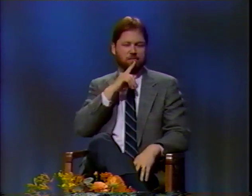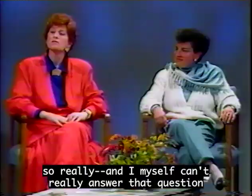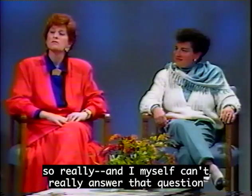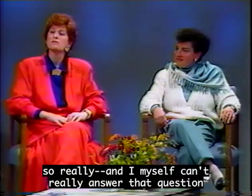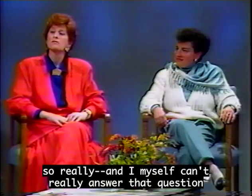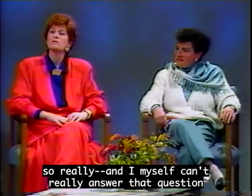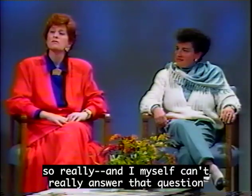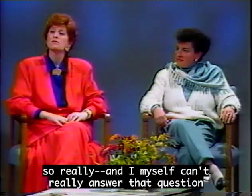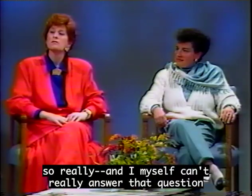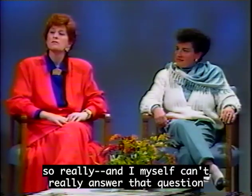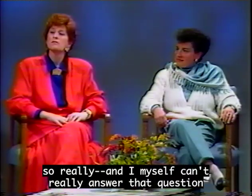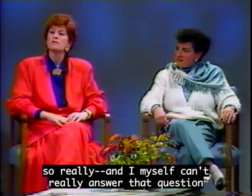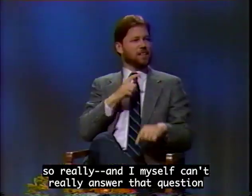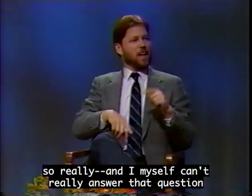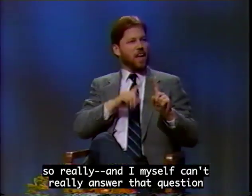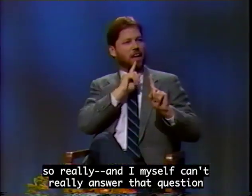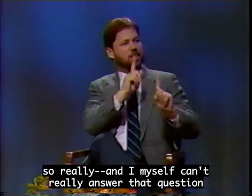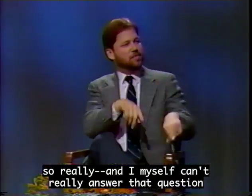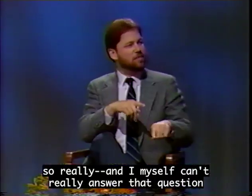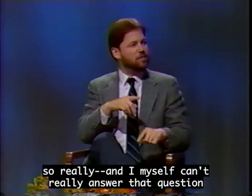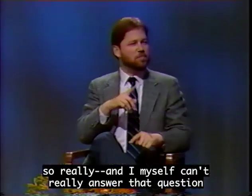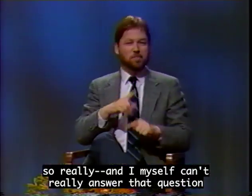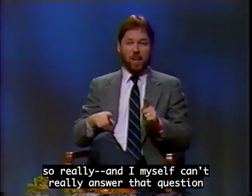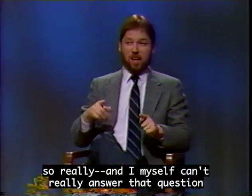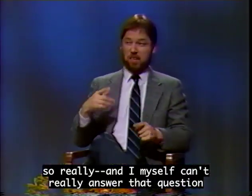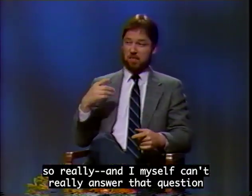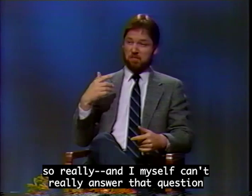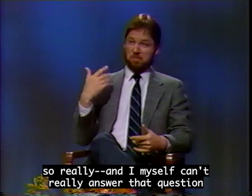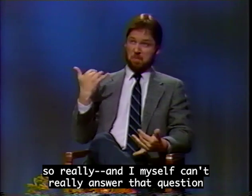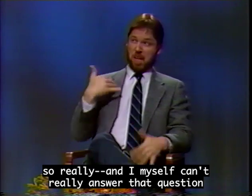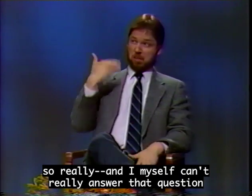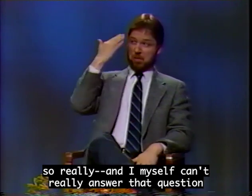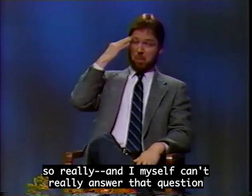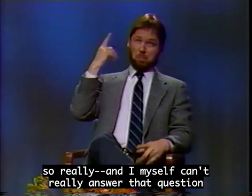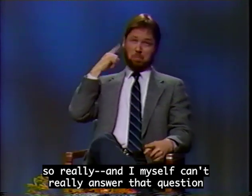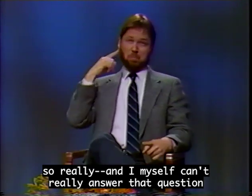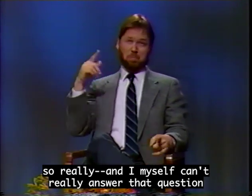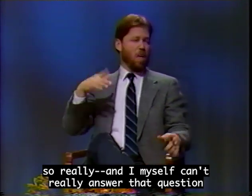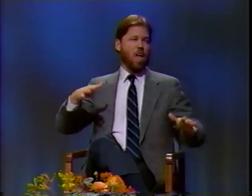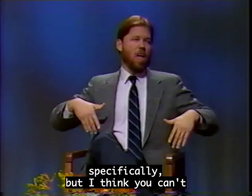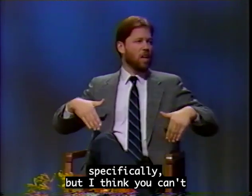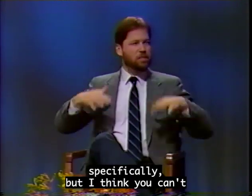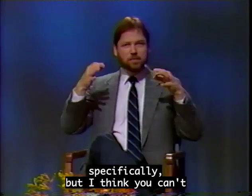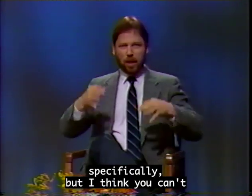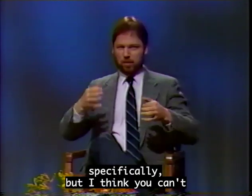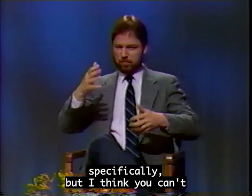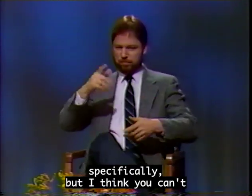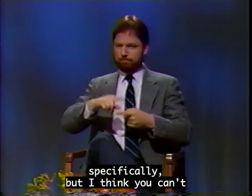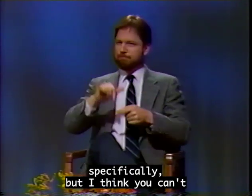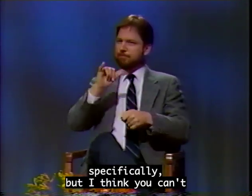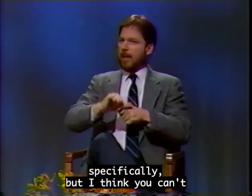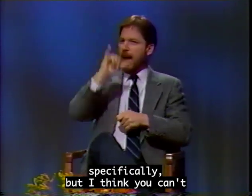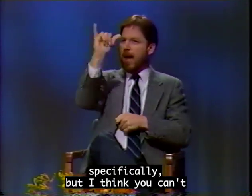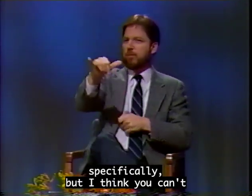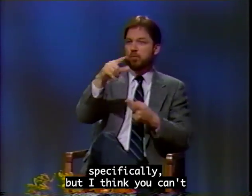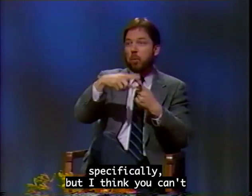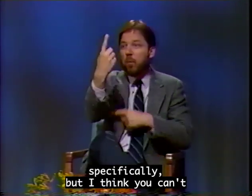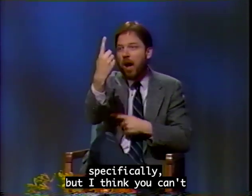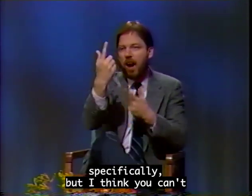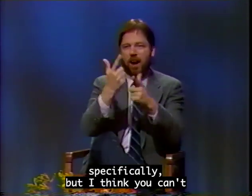So really, and I myself can't really answer that question specifically, but I think